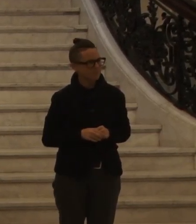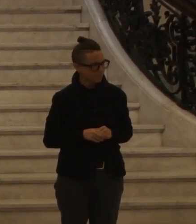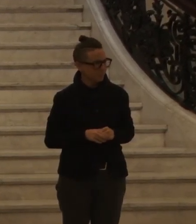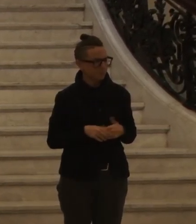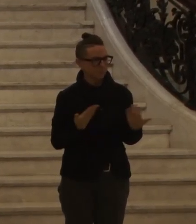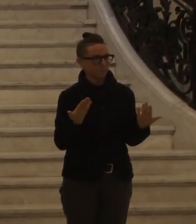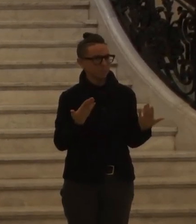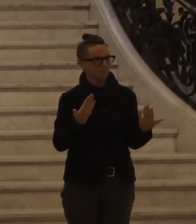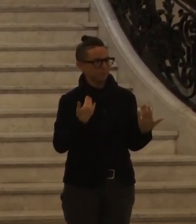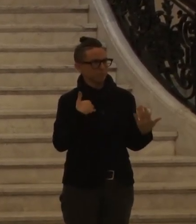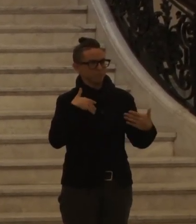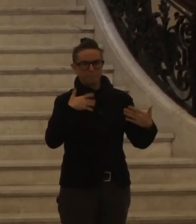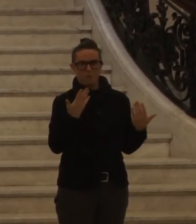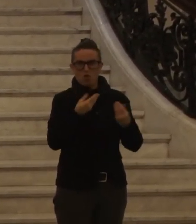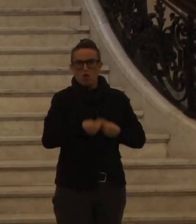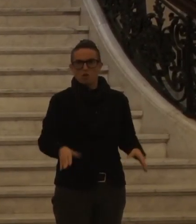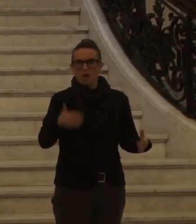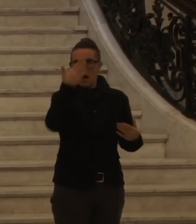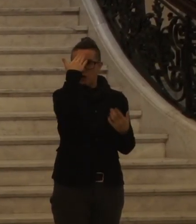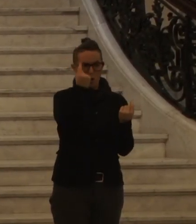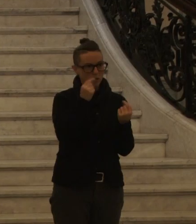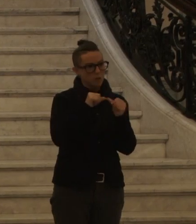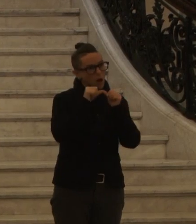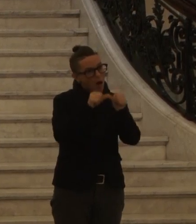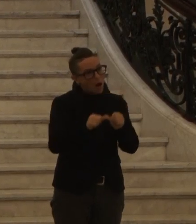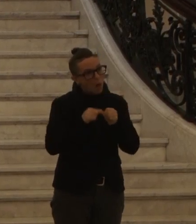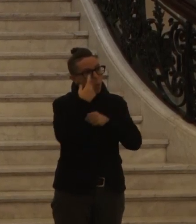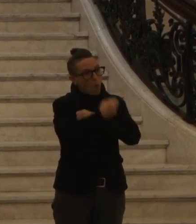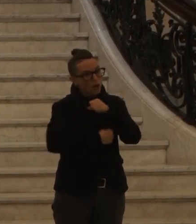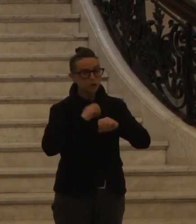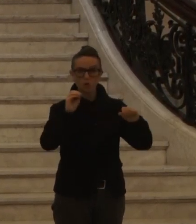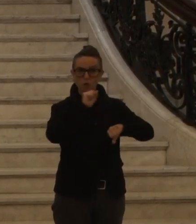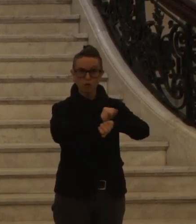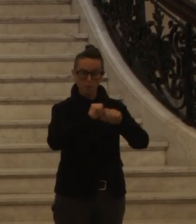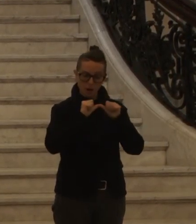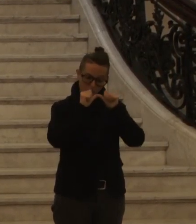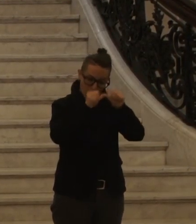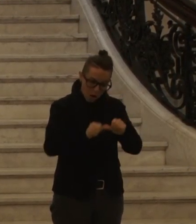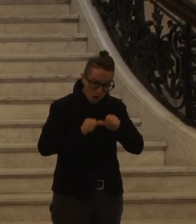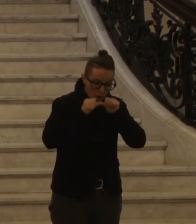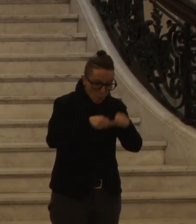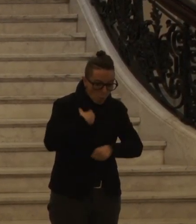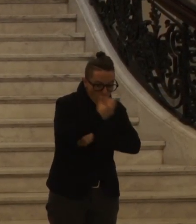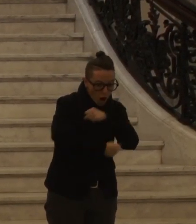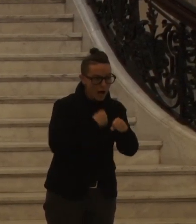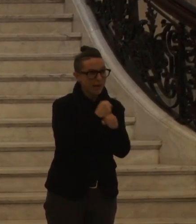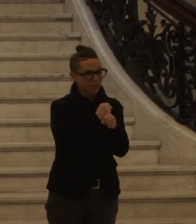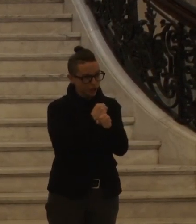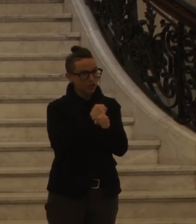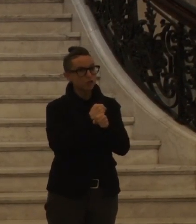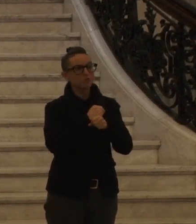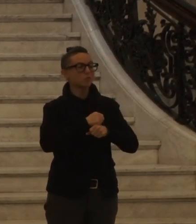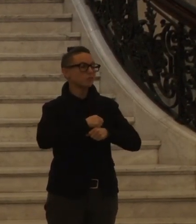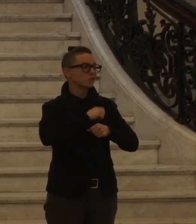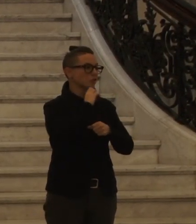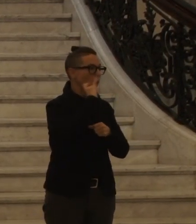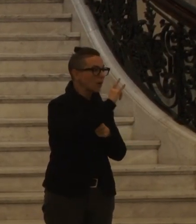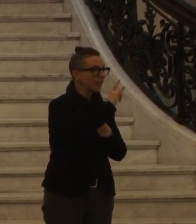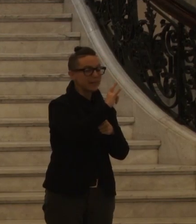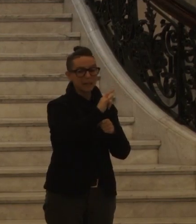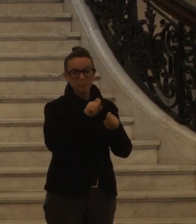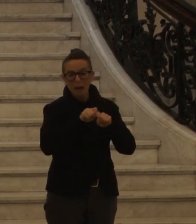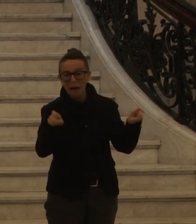I didn't know what to do. It had gone on over a year that I was unemployed. So there was an email